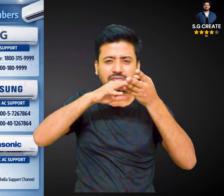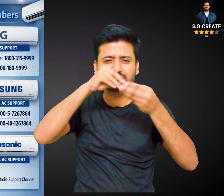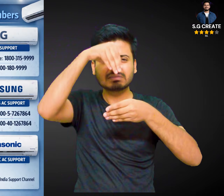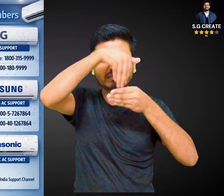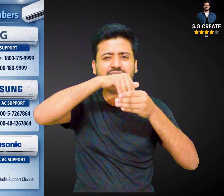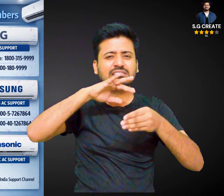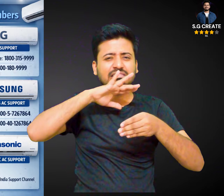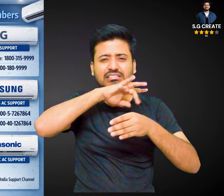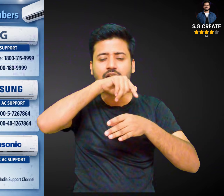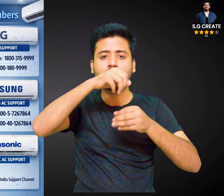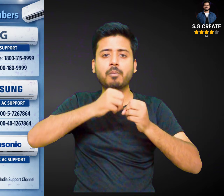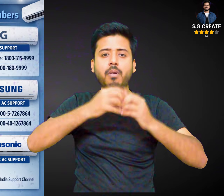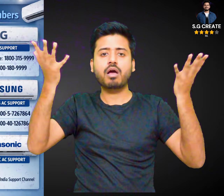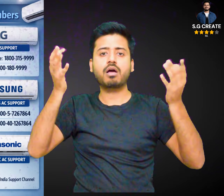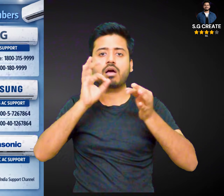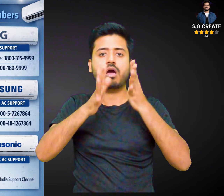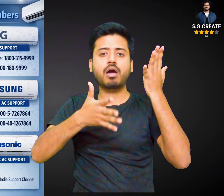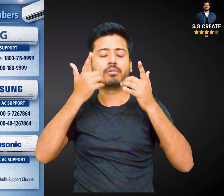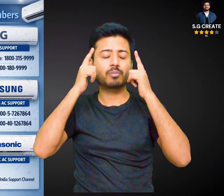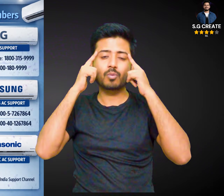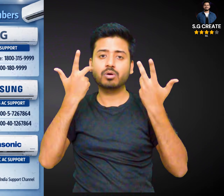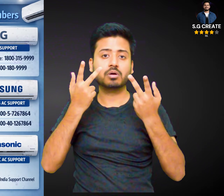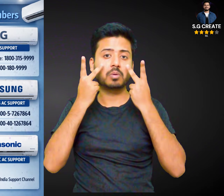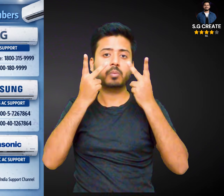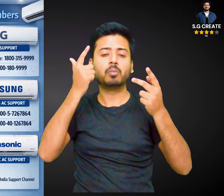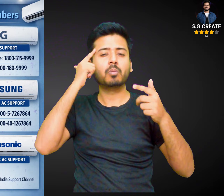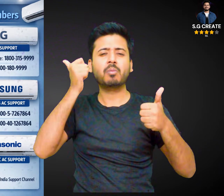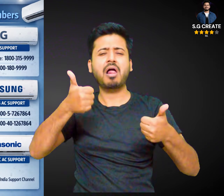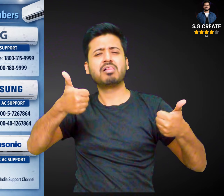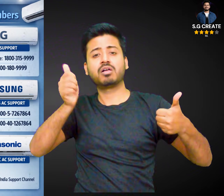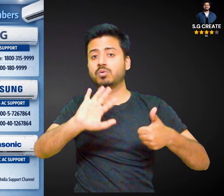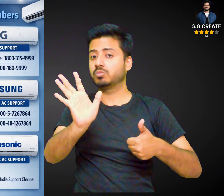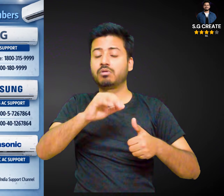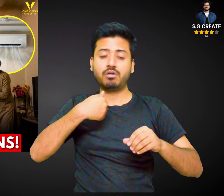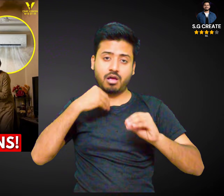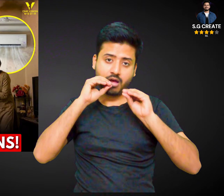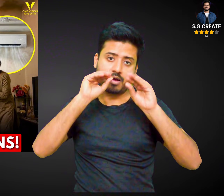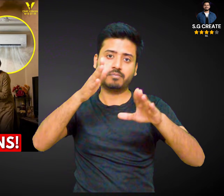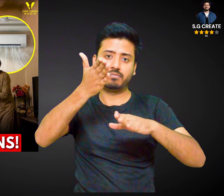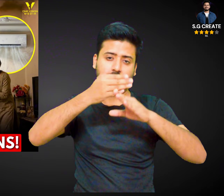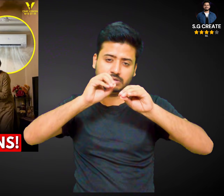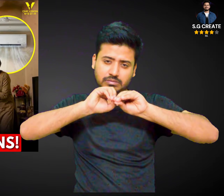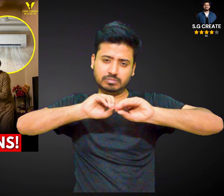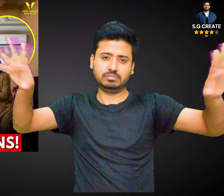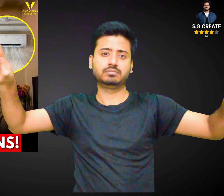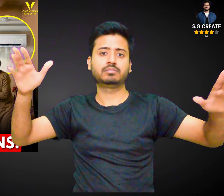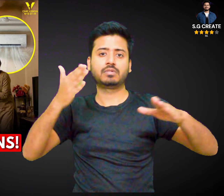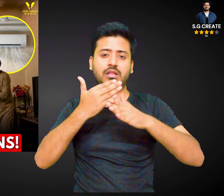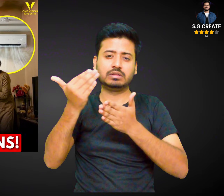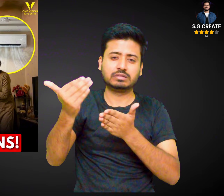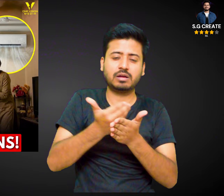84537 for 8478 to arrange split or window AC cleaning. Service Ninjas. Call